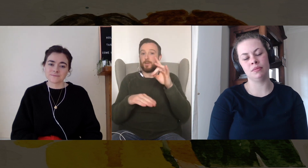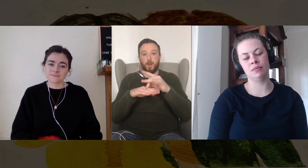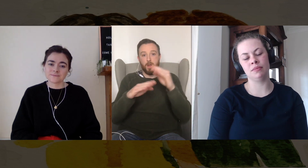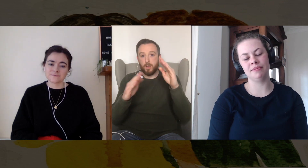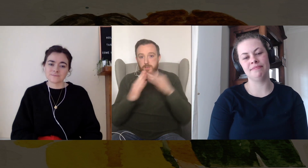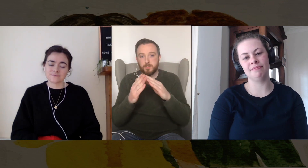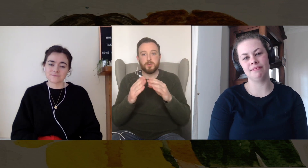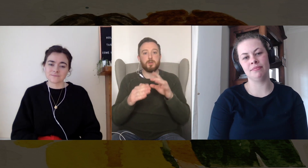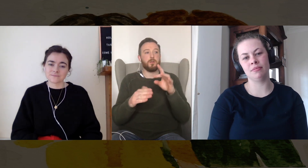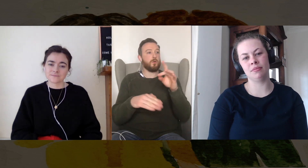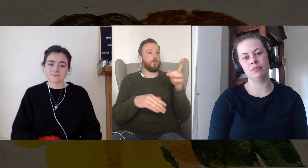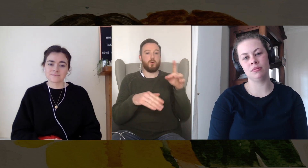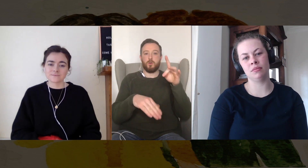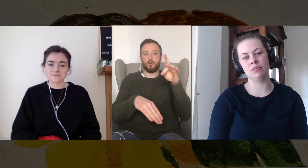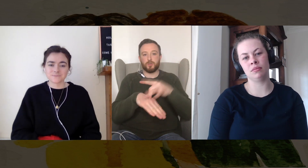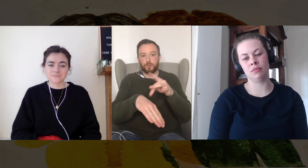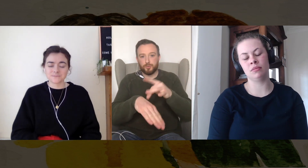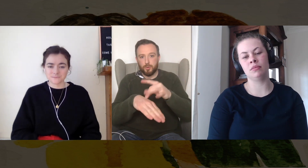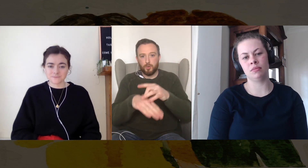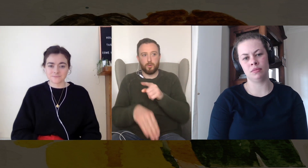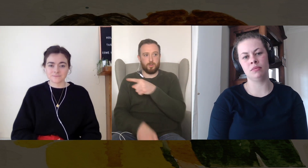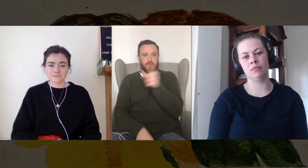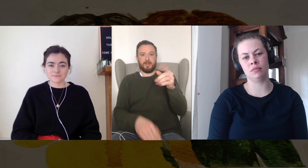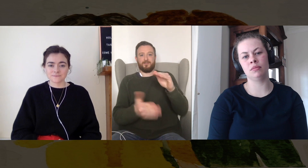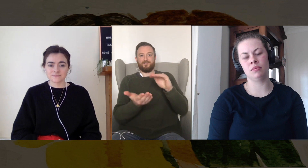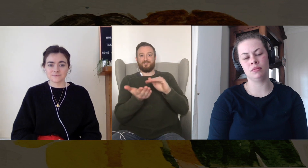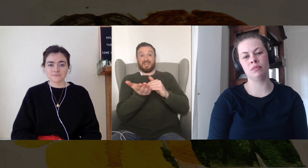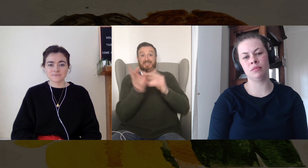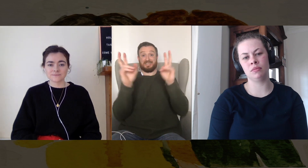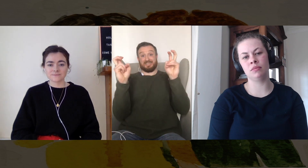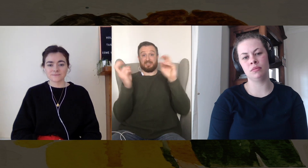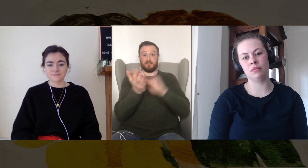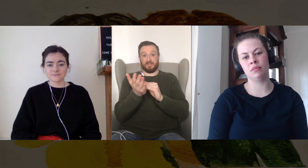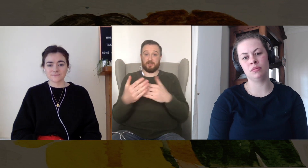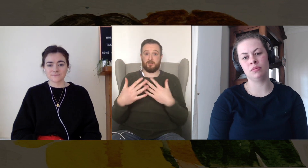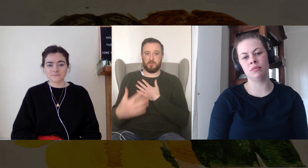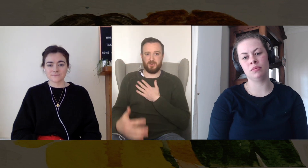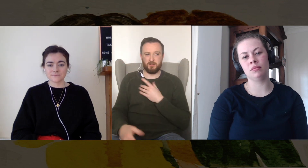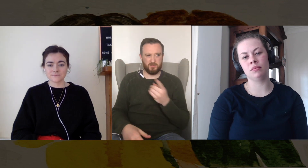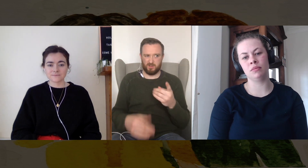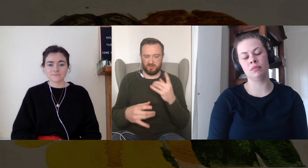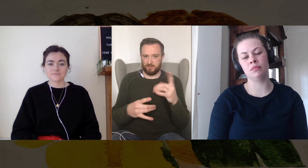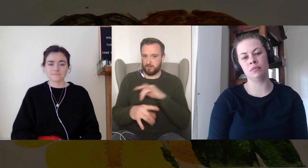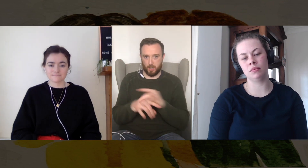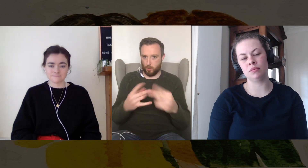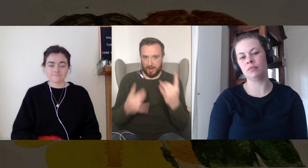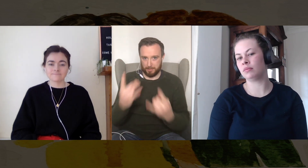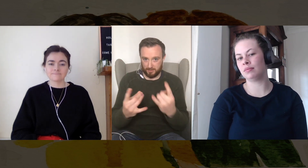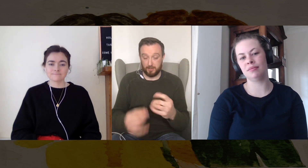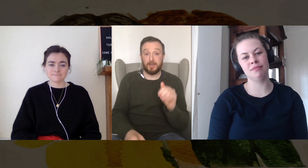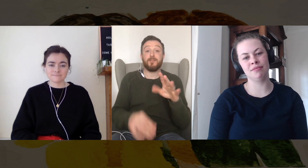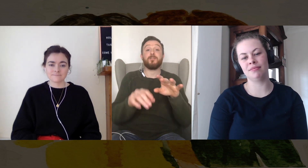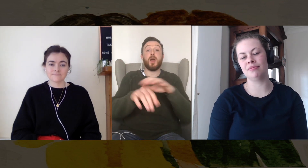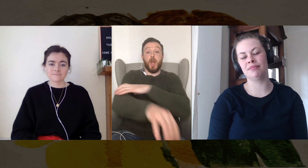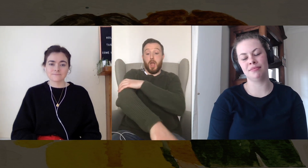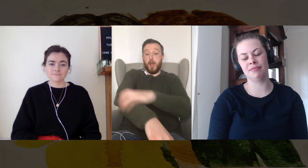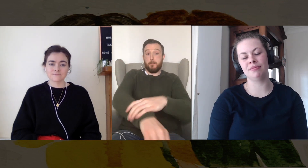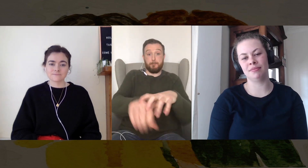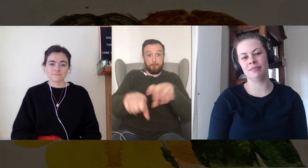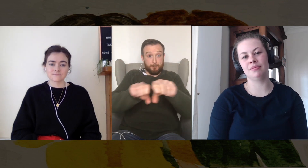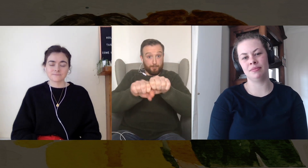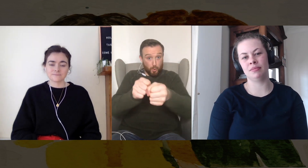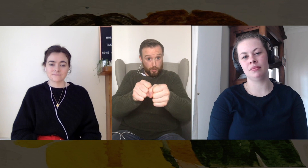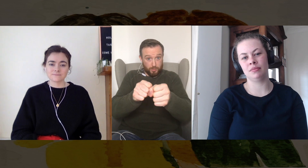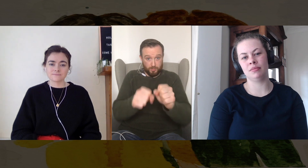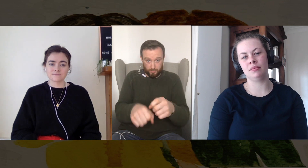And I find it fascinating how, do you know the way the perception of if I go to a hospital, the